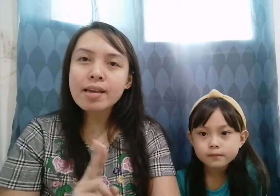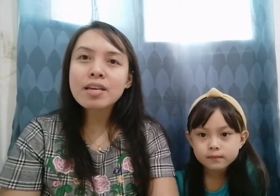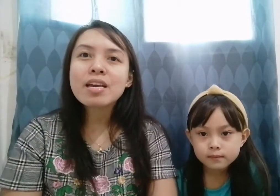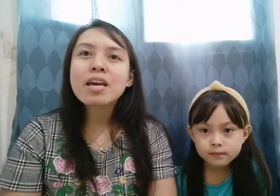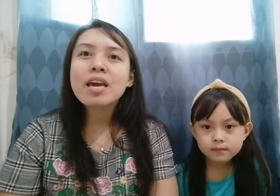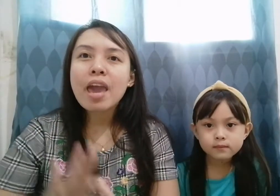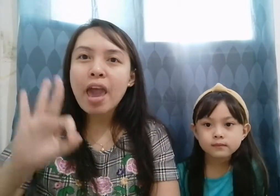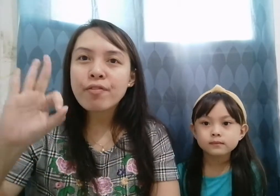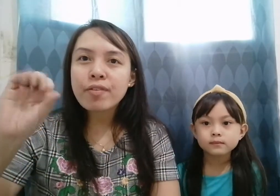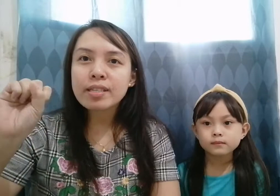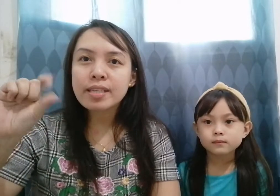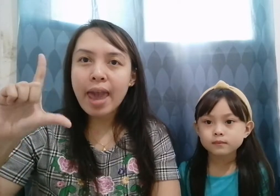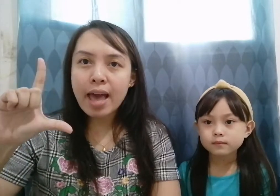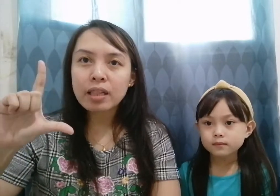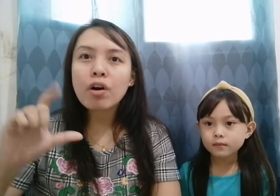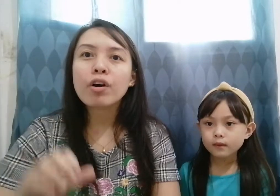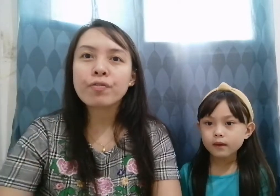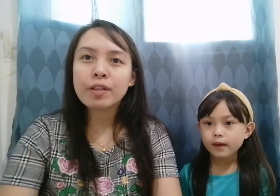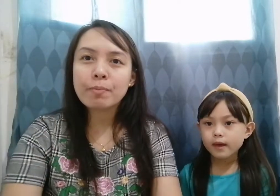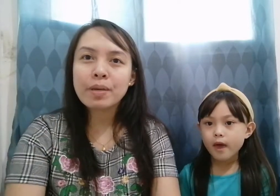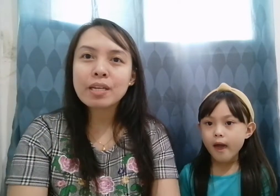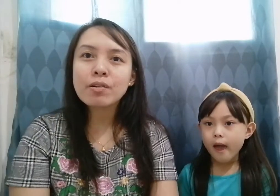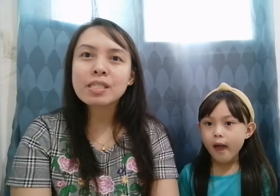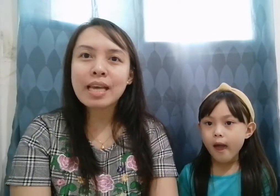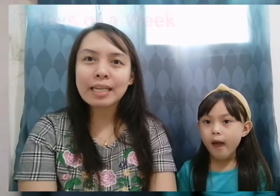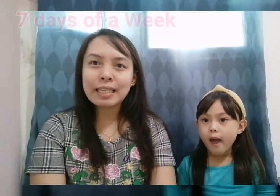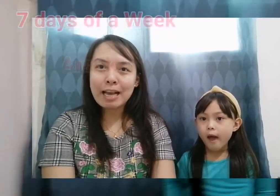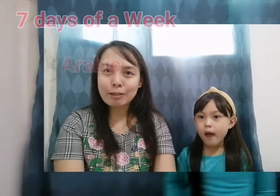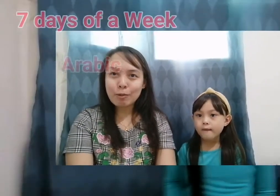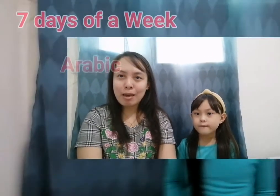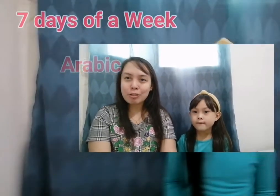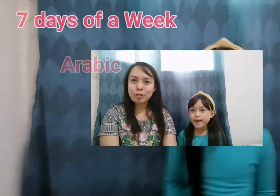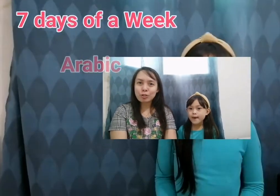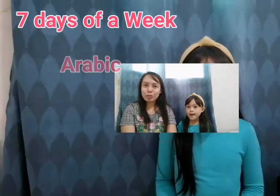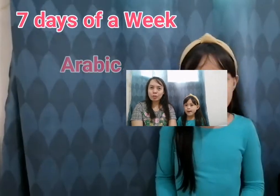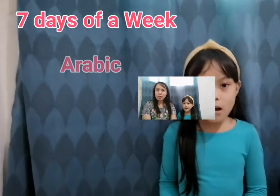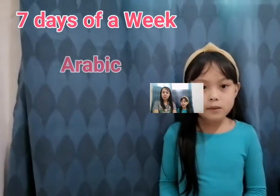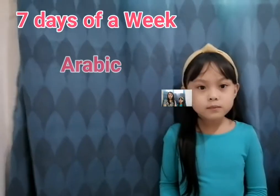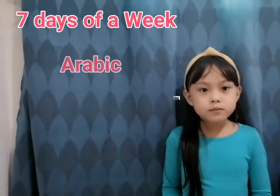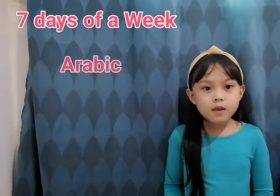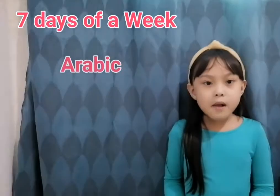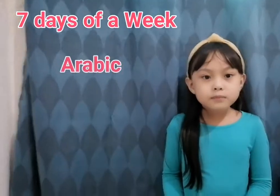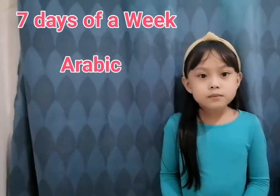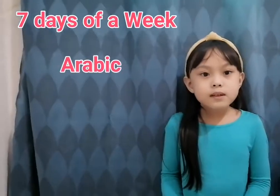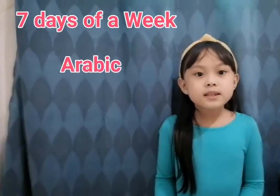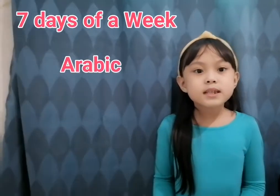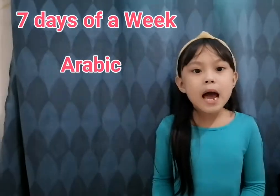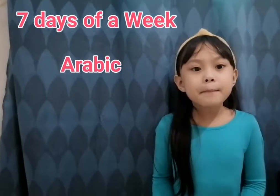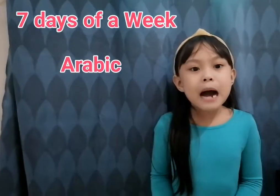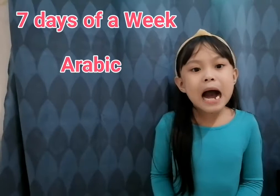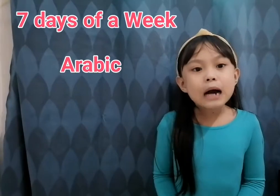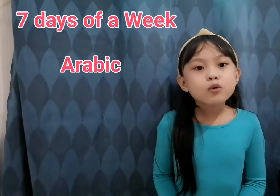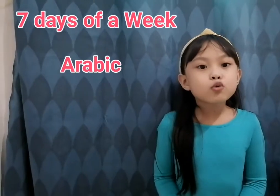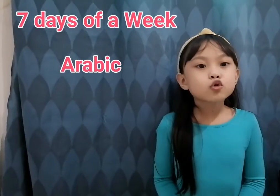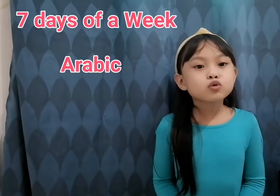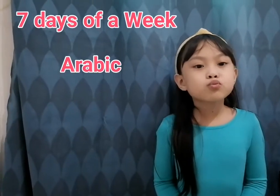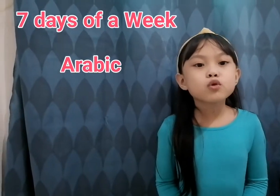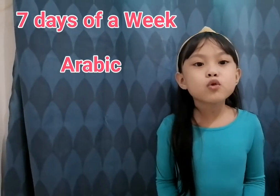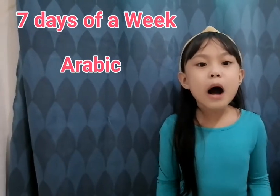using FSL or Filipino Sign Language. Go. Saba usbuwa.